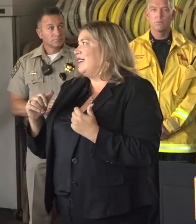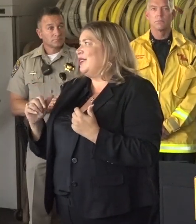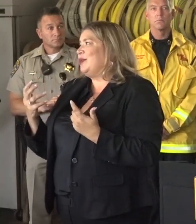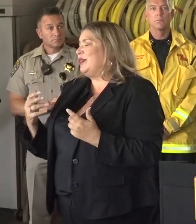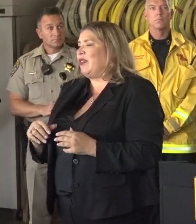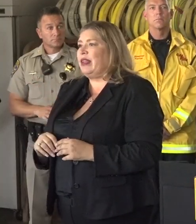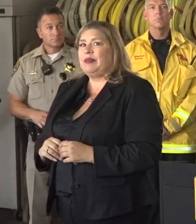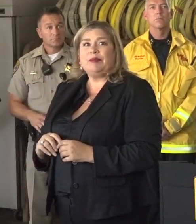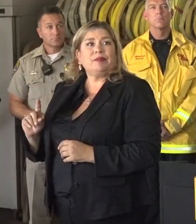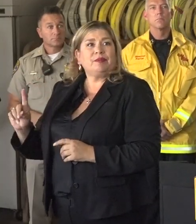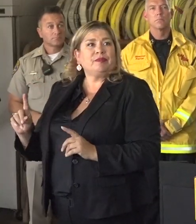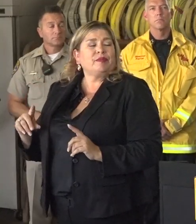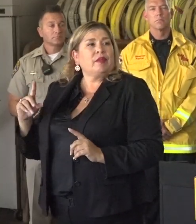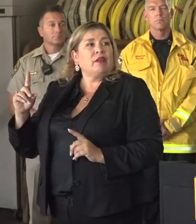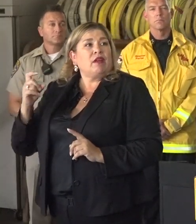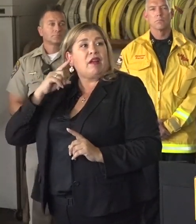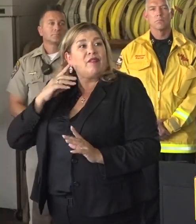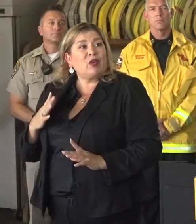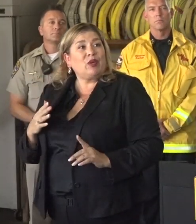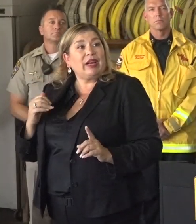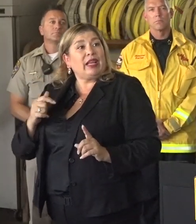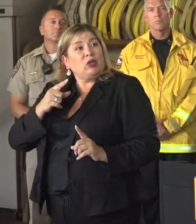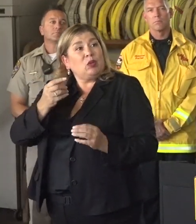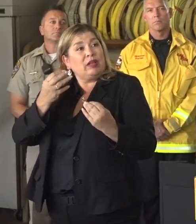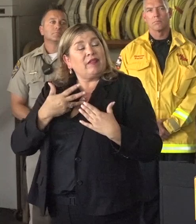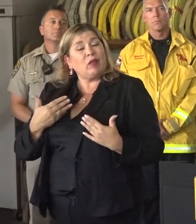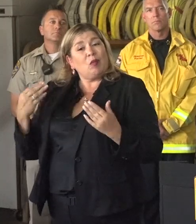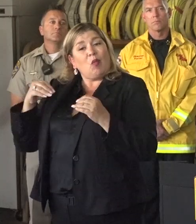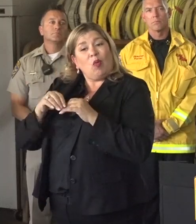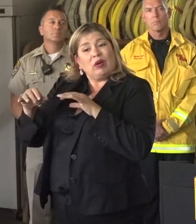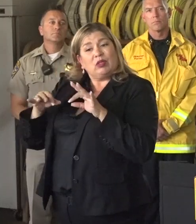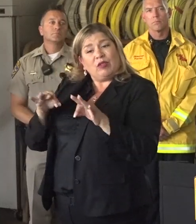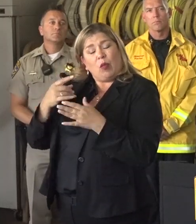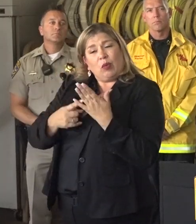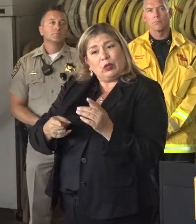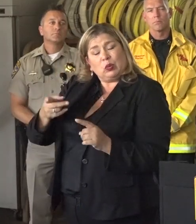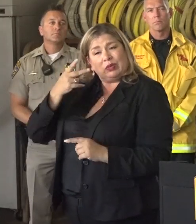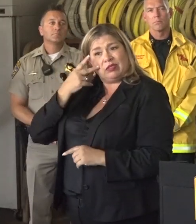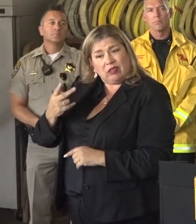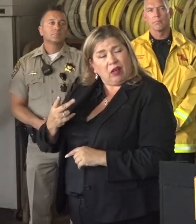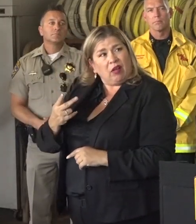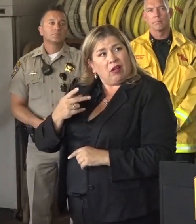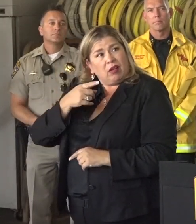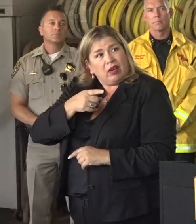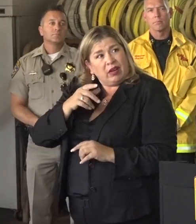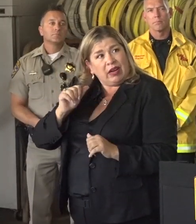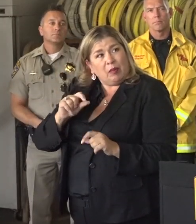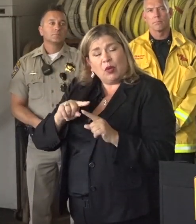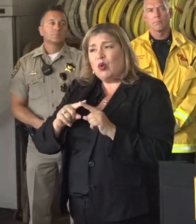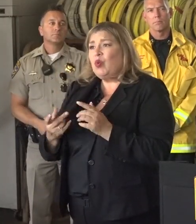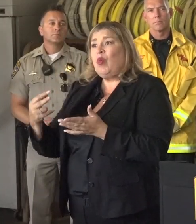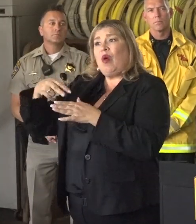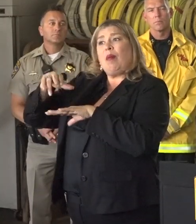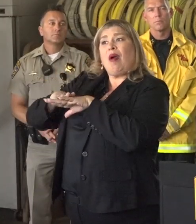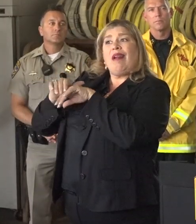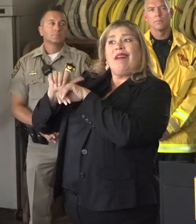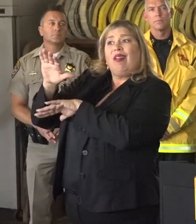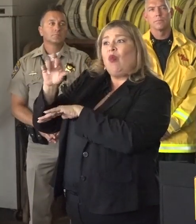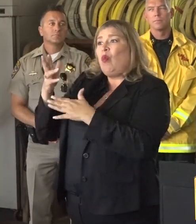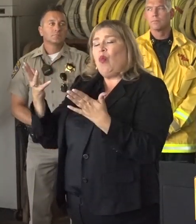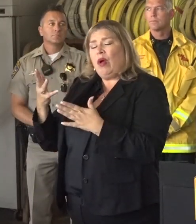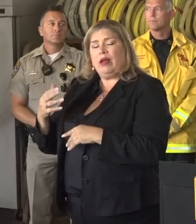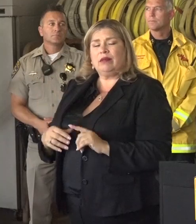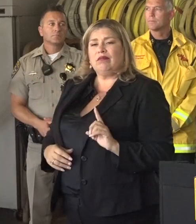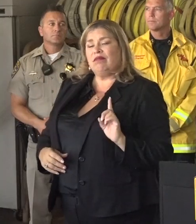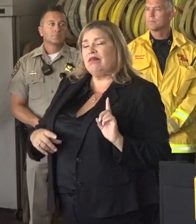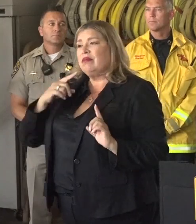Yeah, Governor. I'm wondering if you could give us more of a description of what you saw. Did you get a chance to get up on a hill or? We